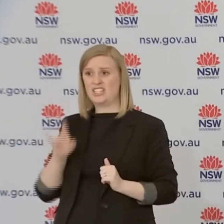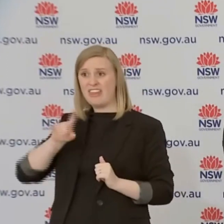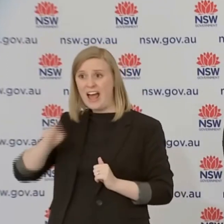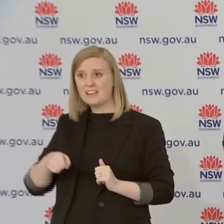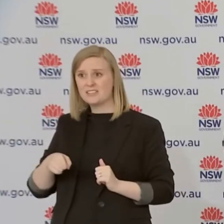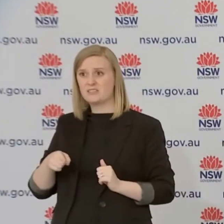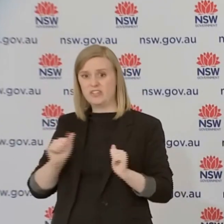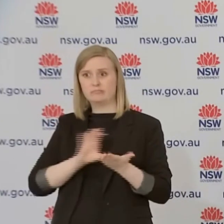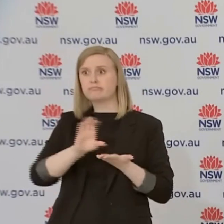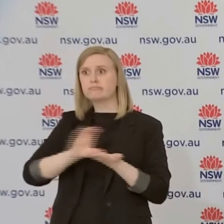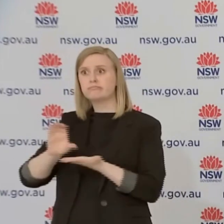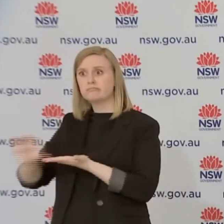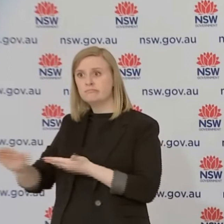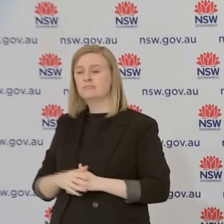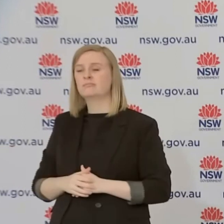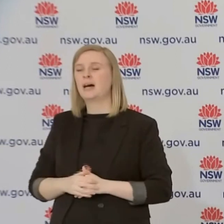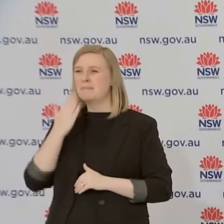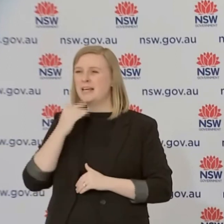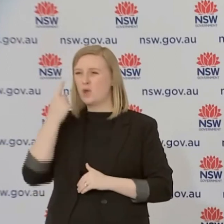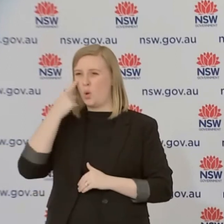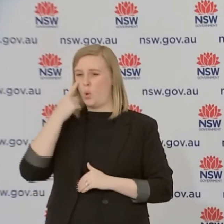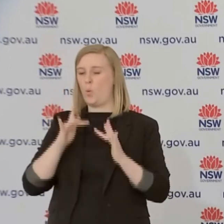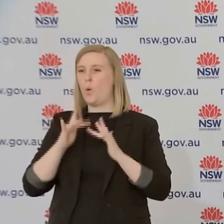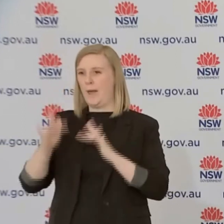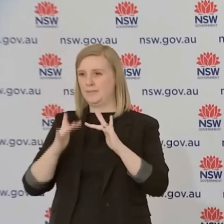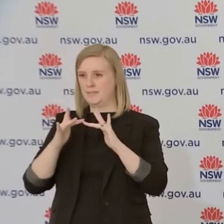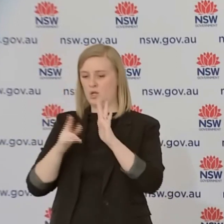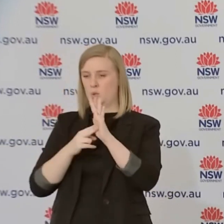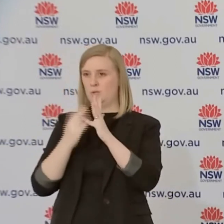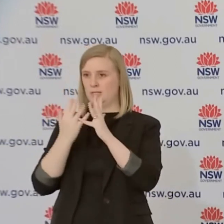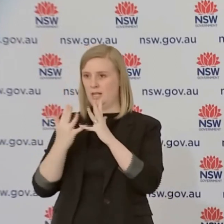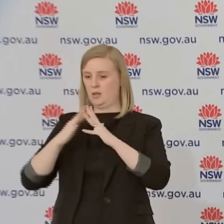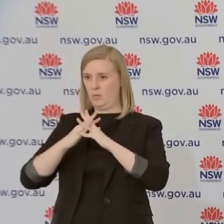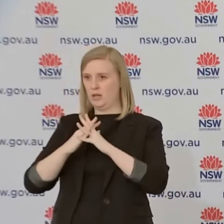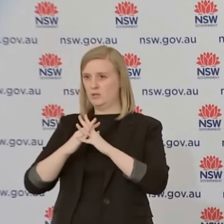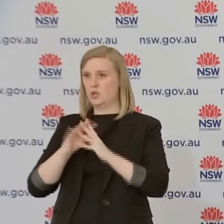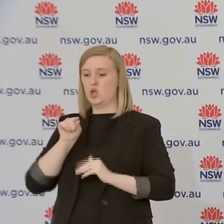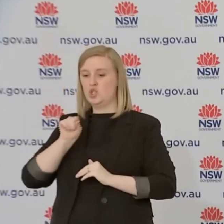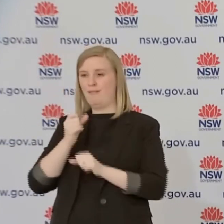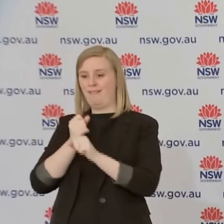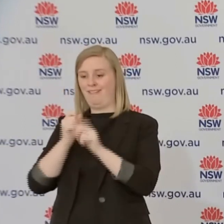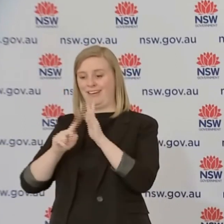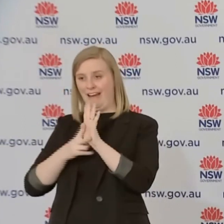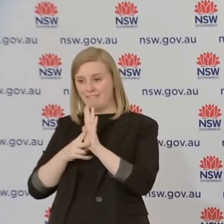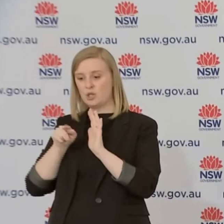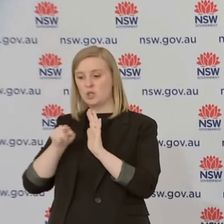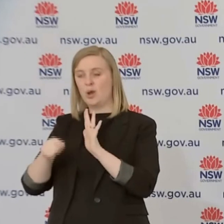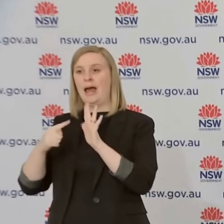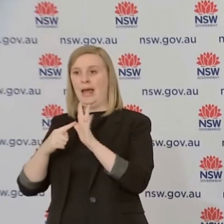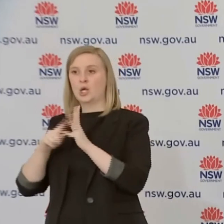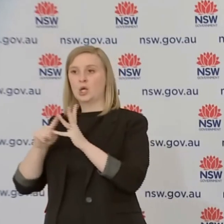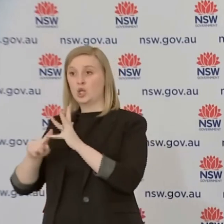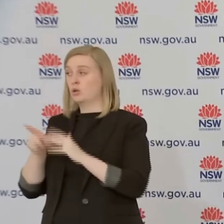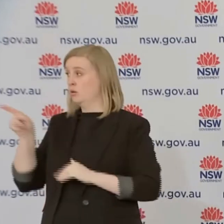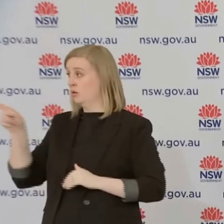to go to newsouthwales.gov.au in the first instance. And then if obviously they have further issues or further questions, they can call our Service New South Wales